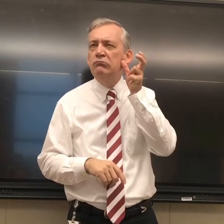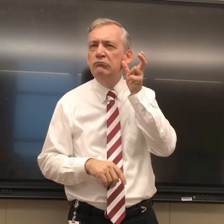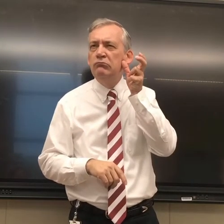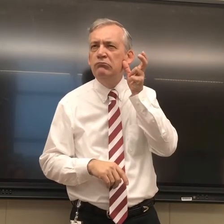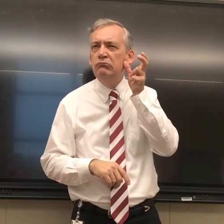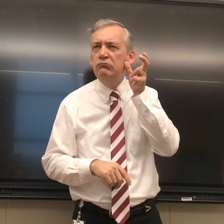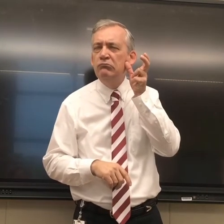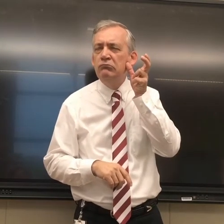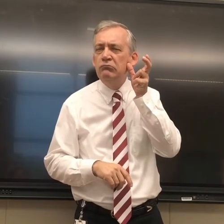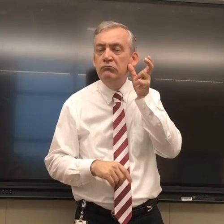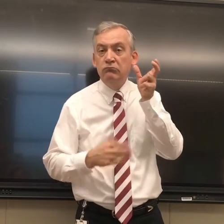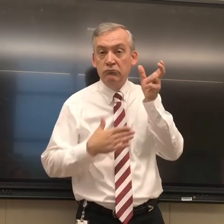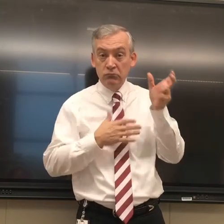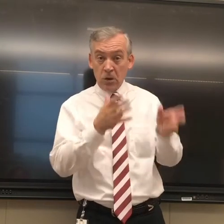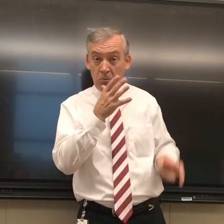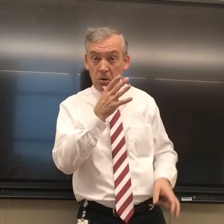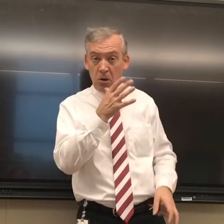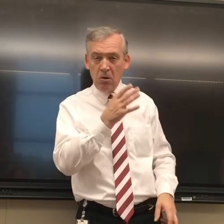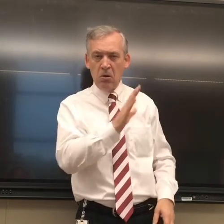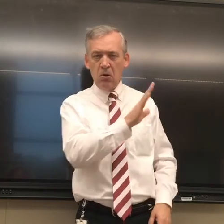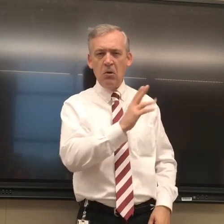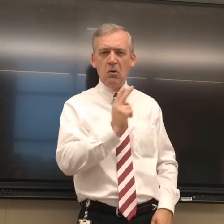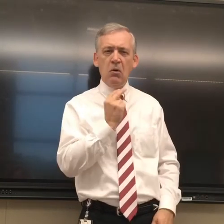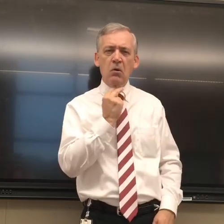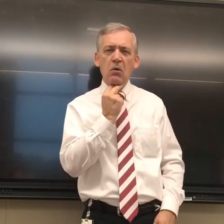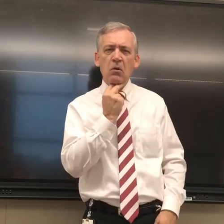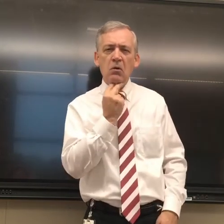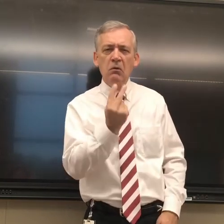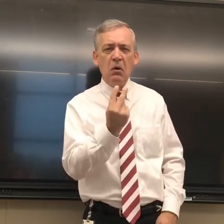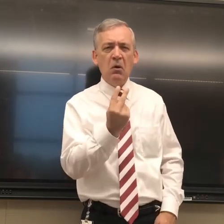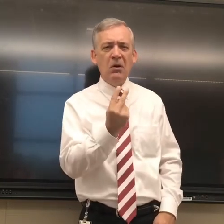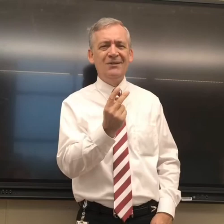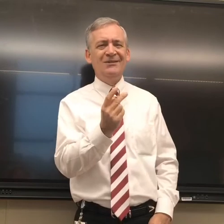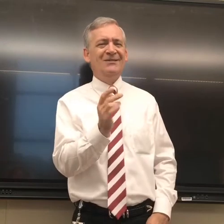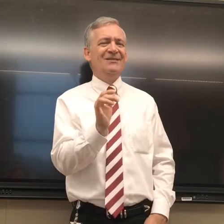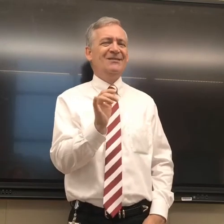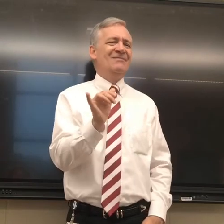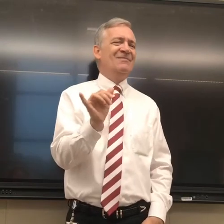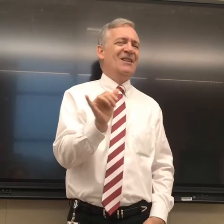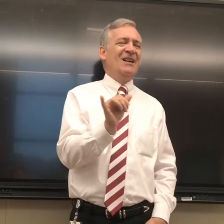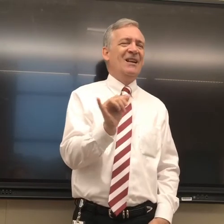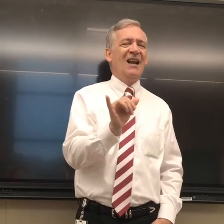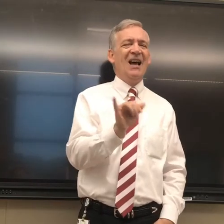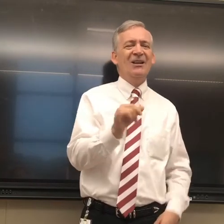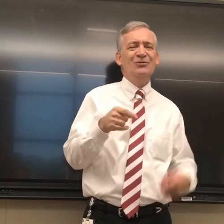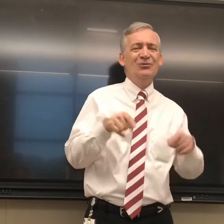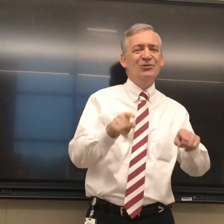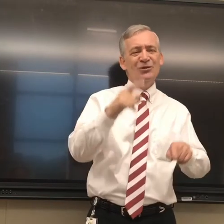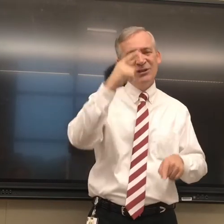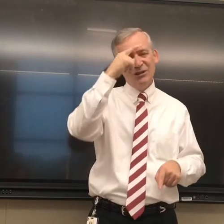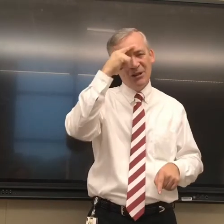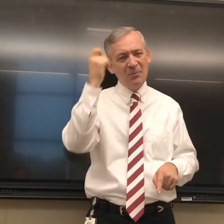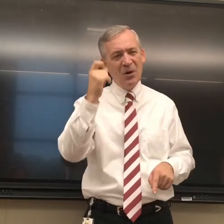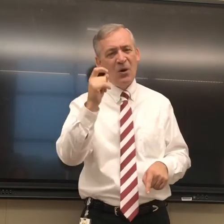My mother's voice was like a cool, dark room in summer, peaceful, soothing.